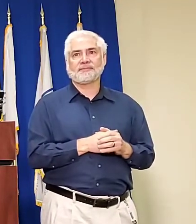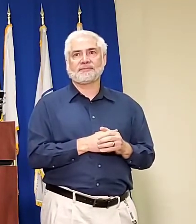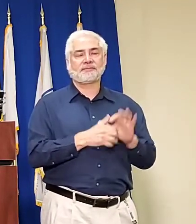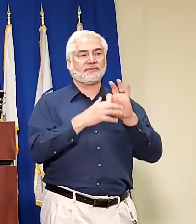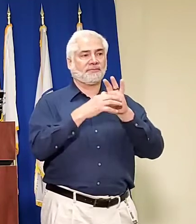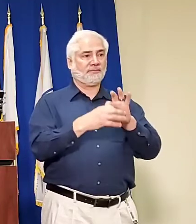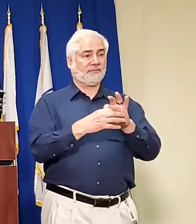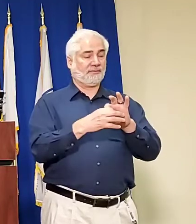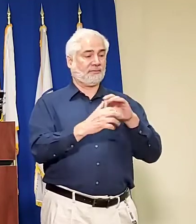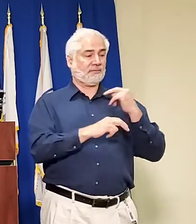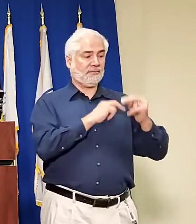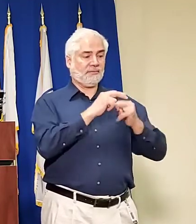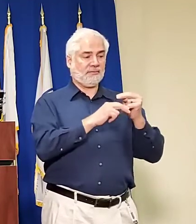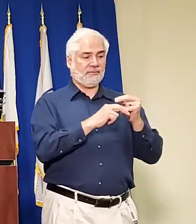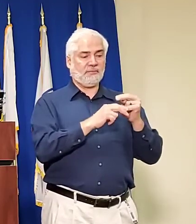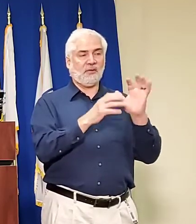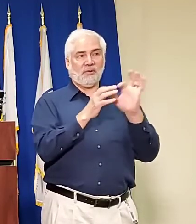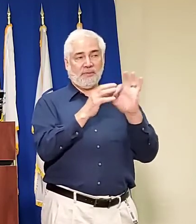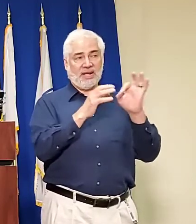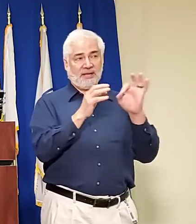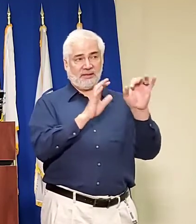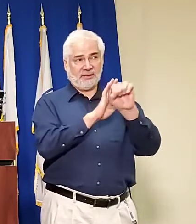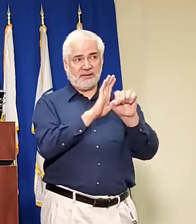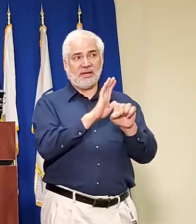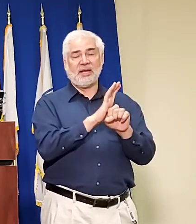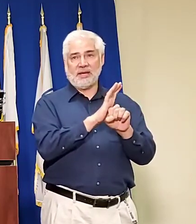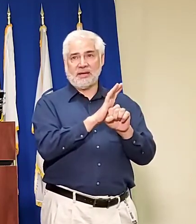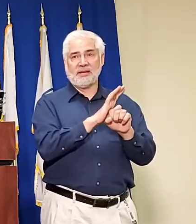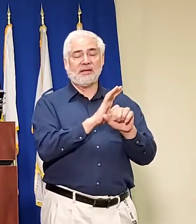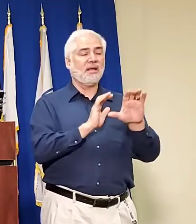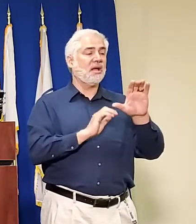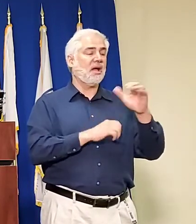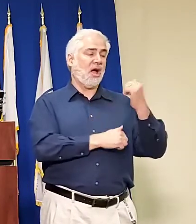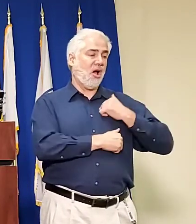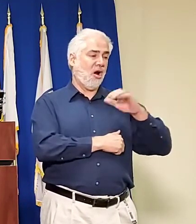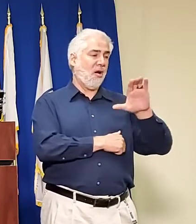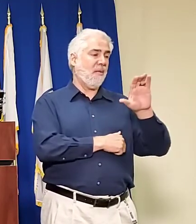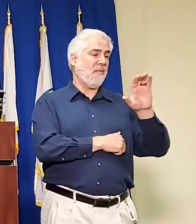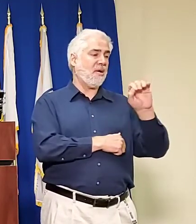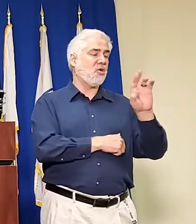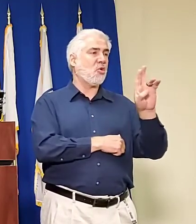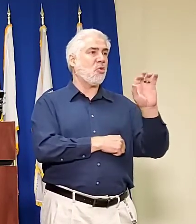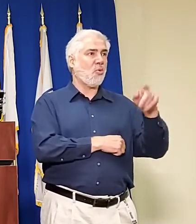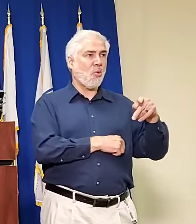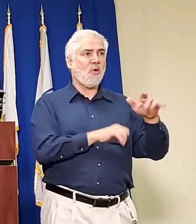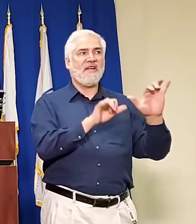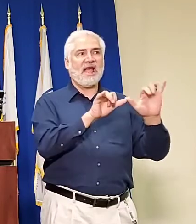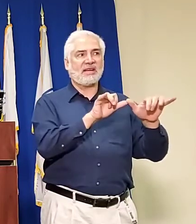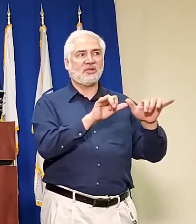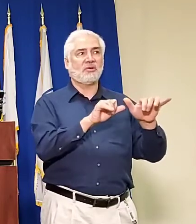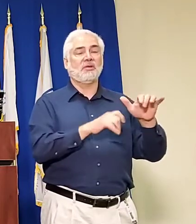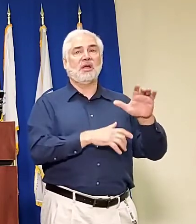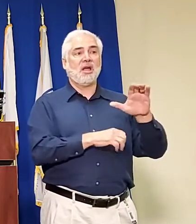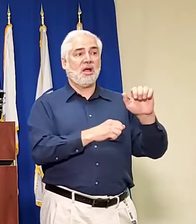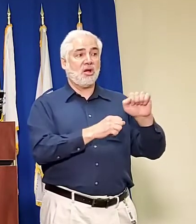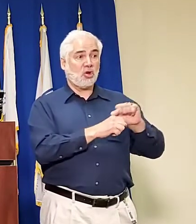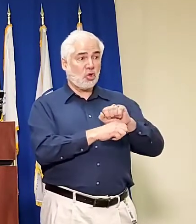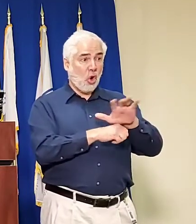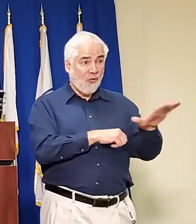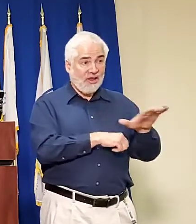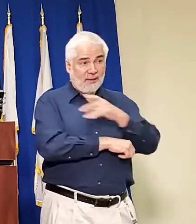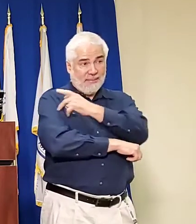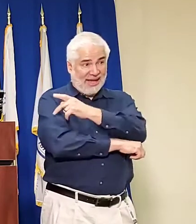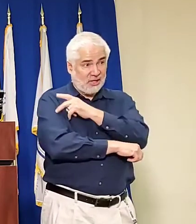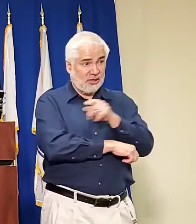Regarding the facility, the one that you're working with the state and Army Corps of Engineers on, so that would just be COVID patients? No, typically what happens